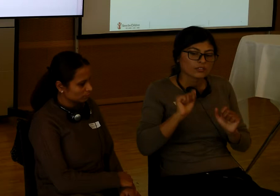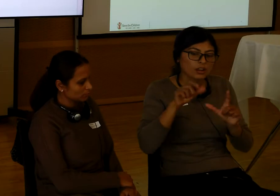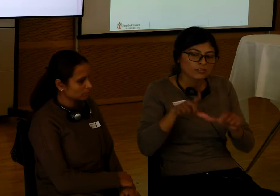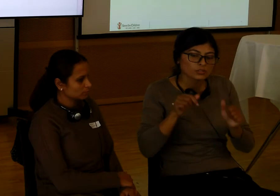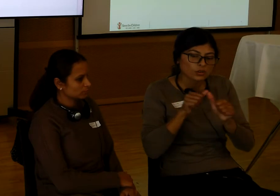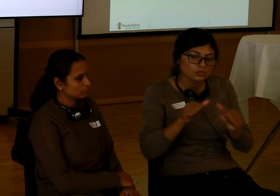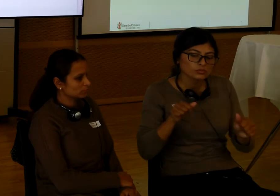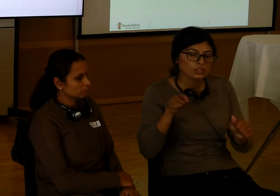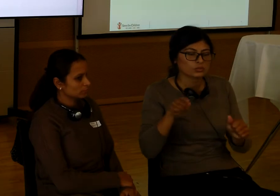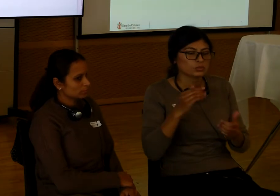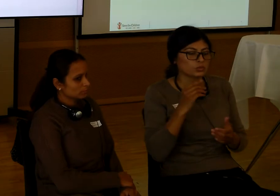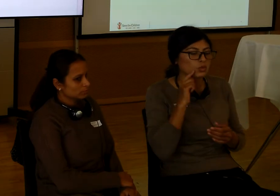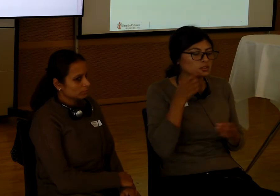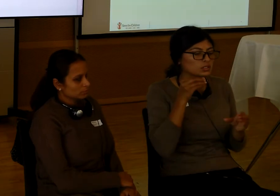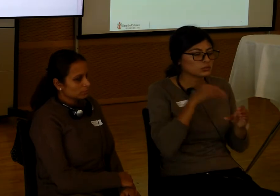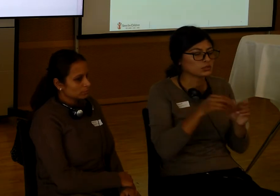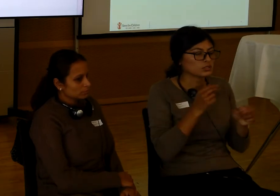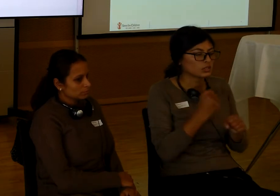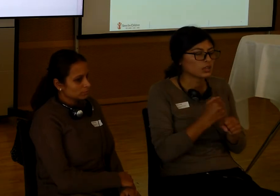needs.